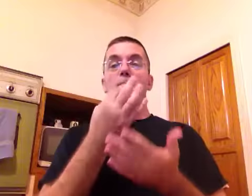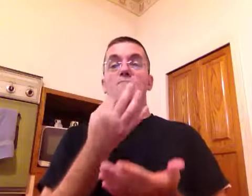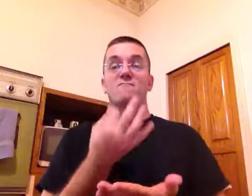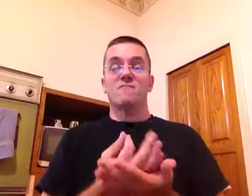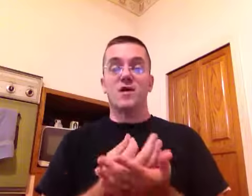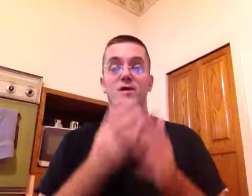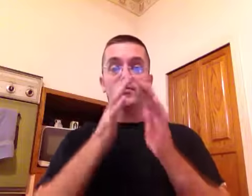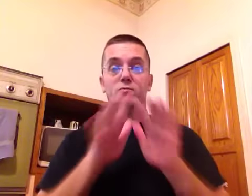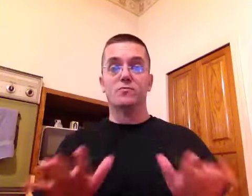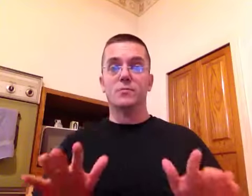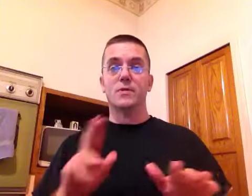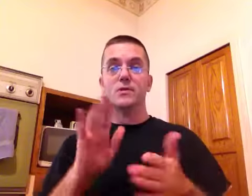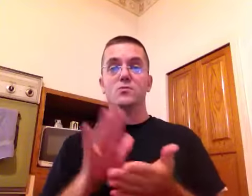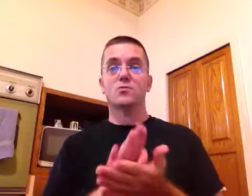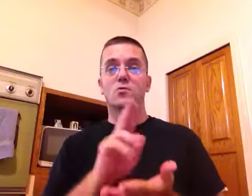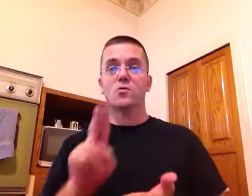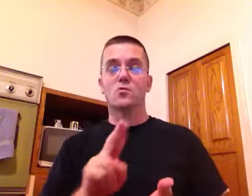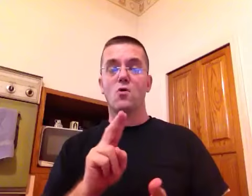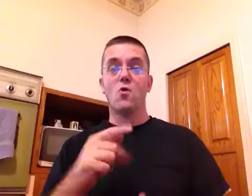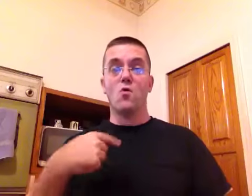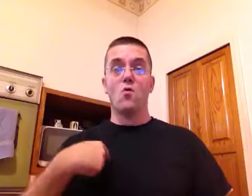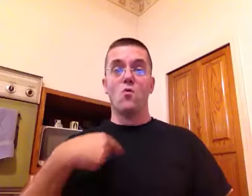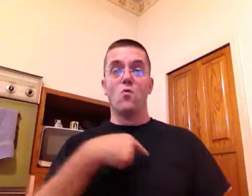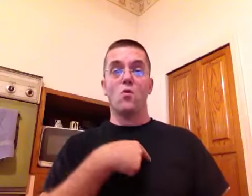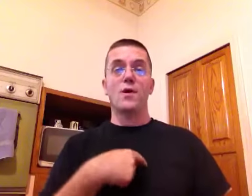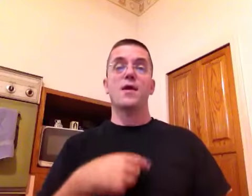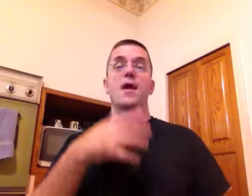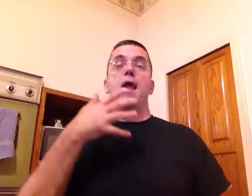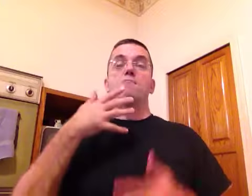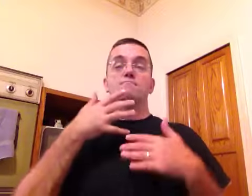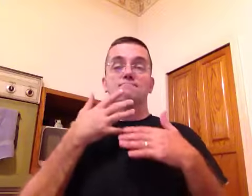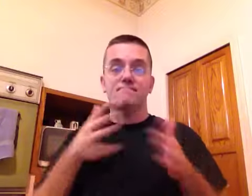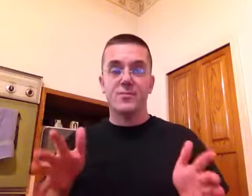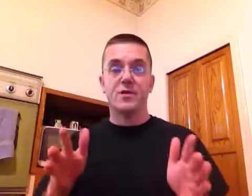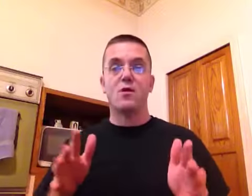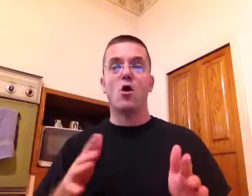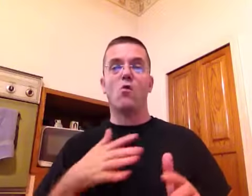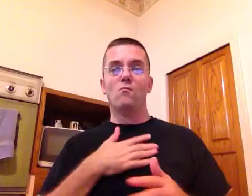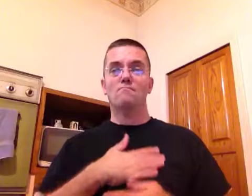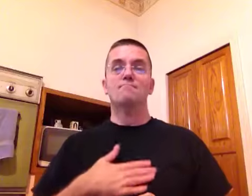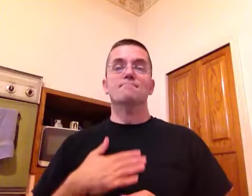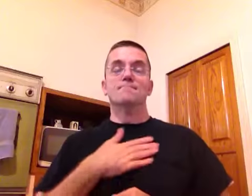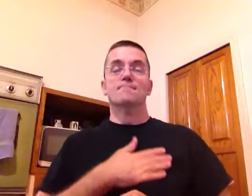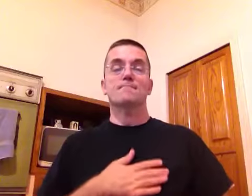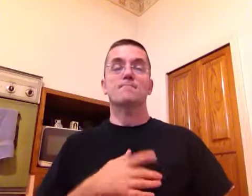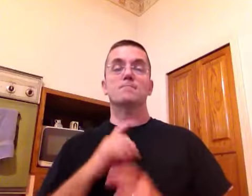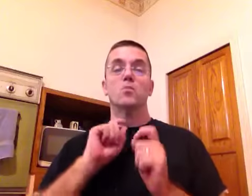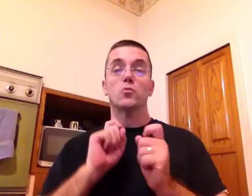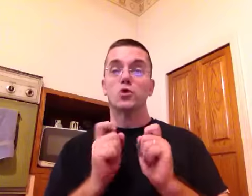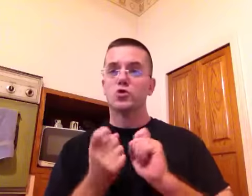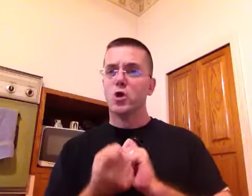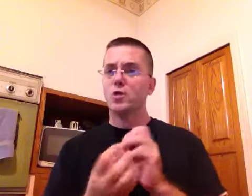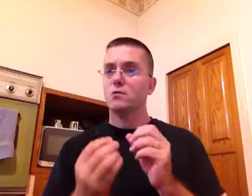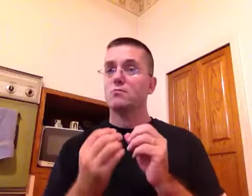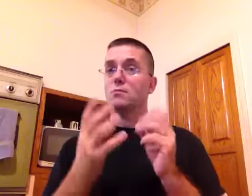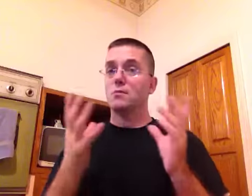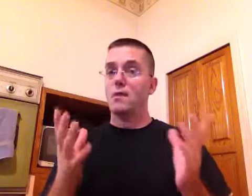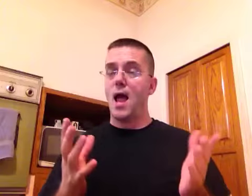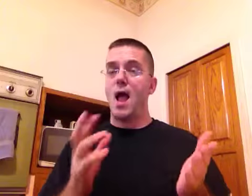ever done. And based on, we've changed some things on it based on a lot of research we've done